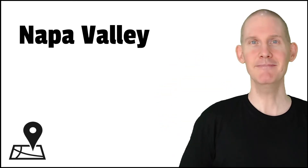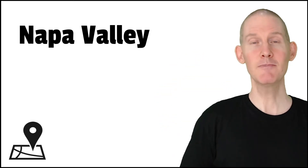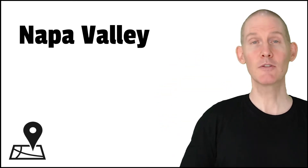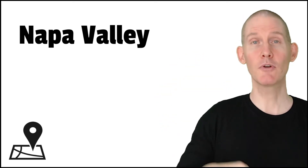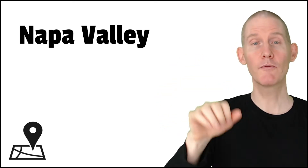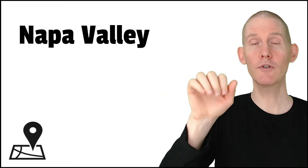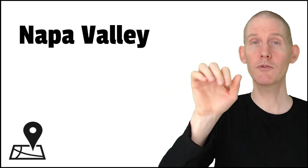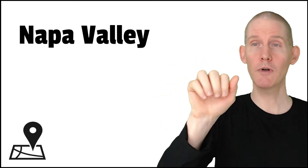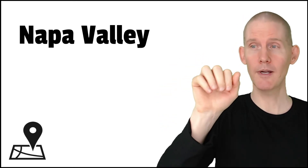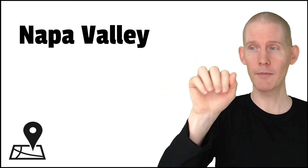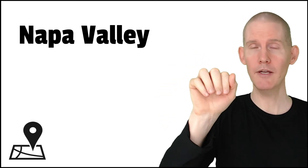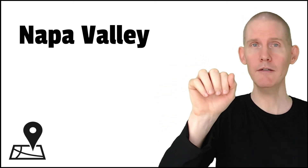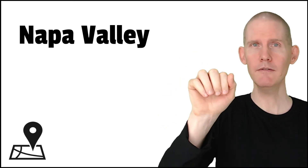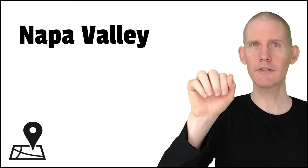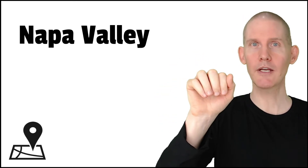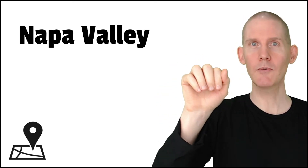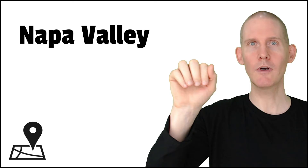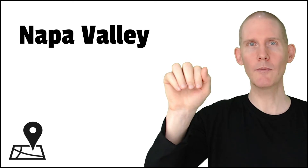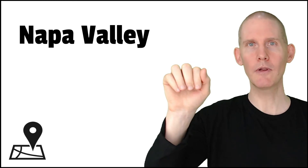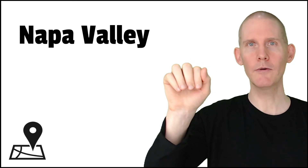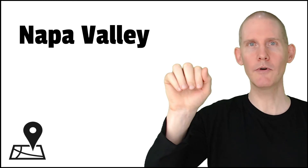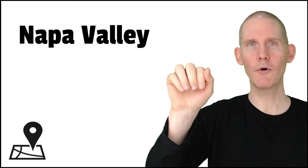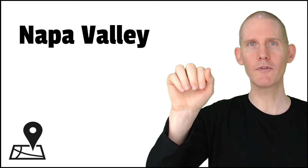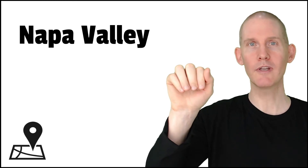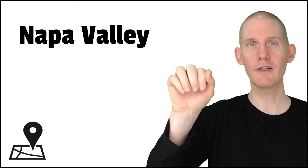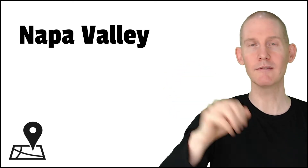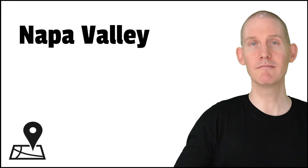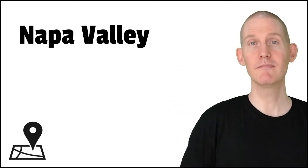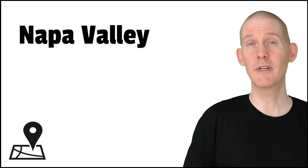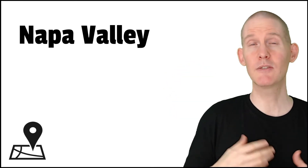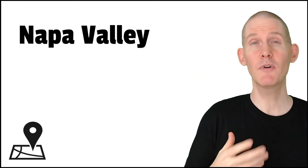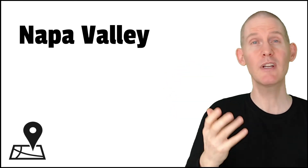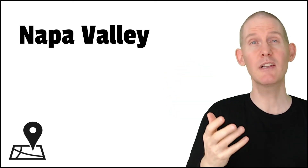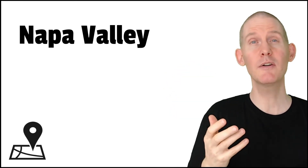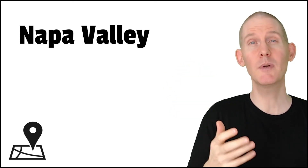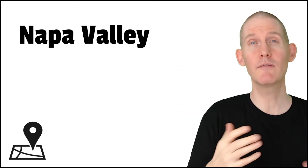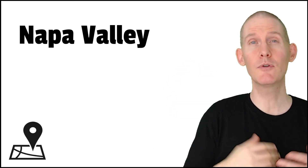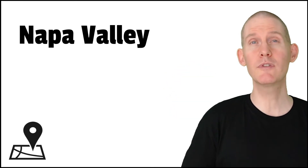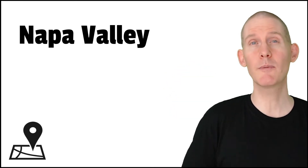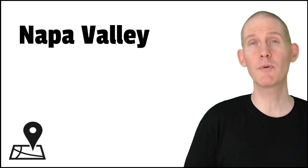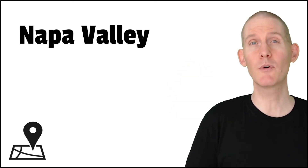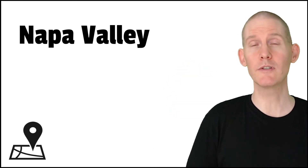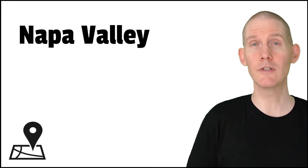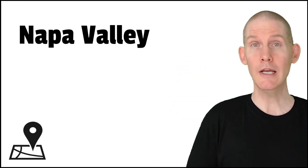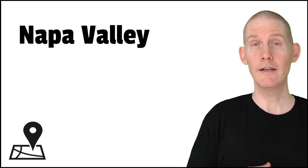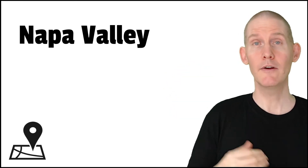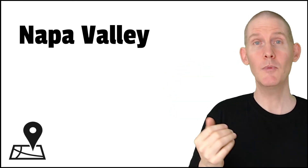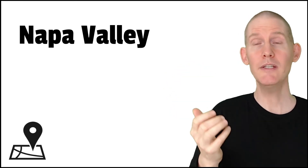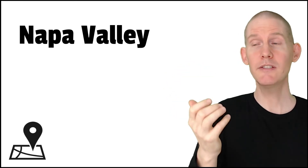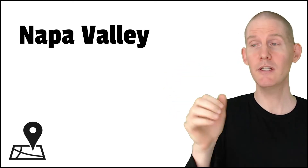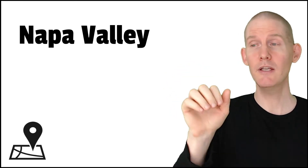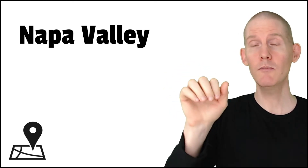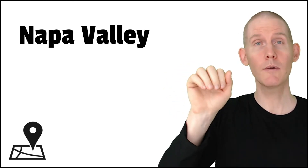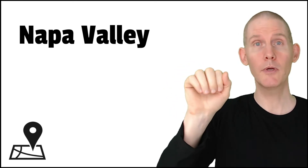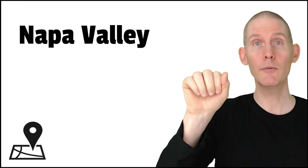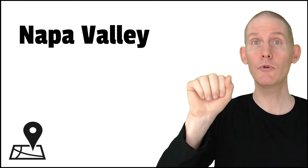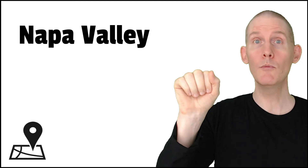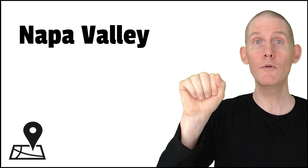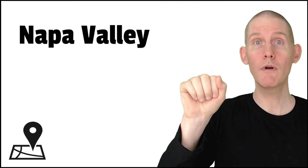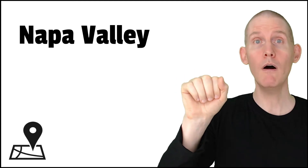So the first word, I'm here. Second word, I'm a little bit over here. Makes it very clear that we have two separate words. Now you may see where people don't move at all. They